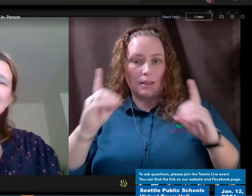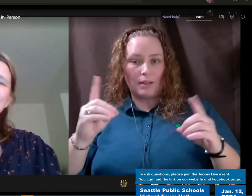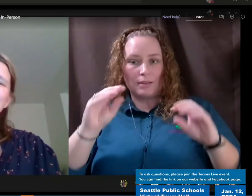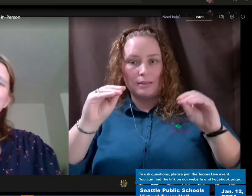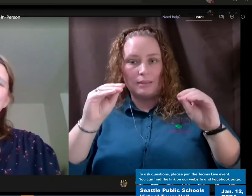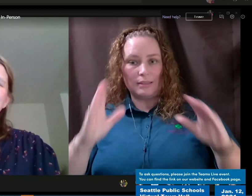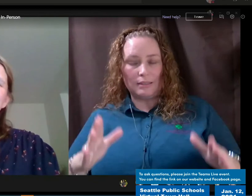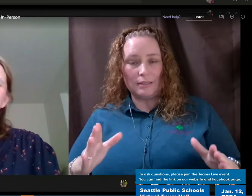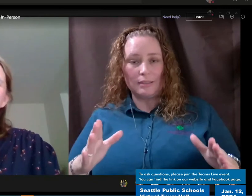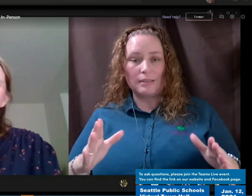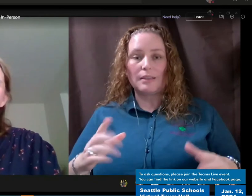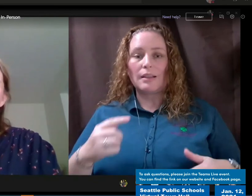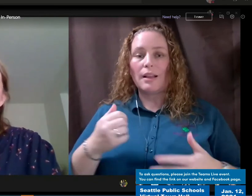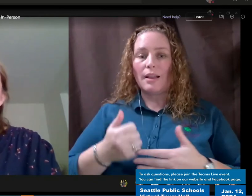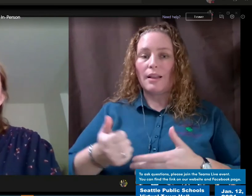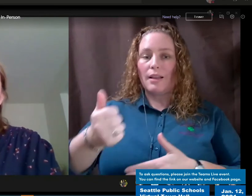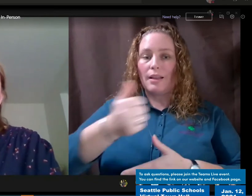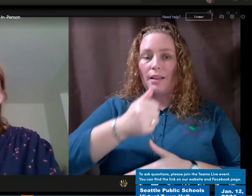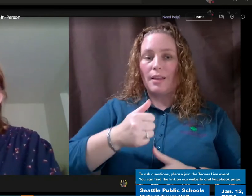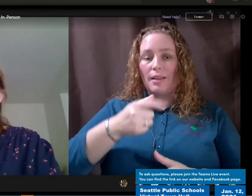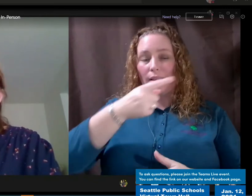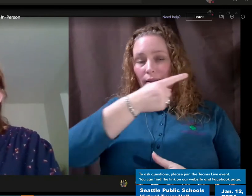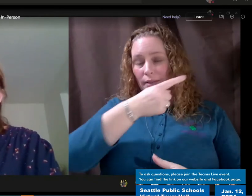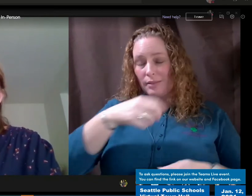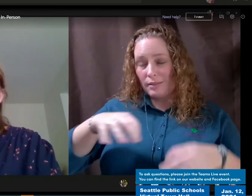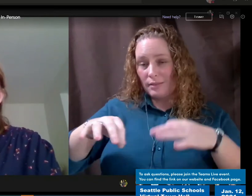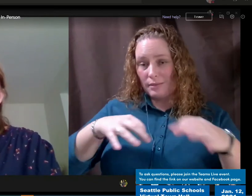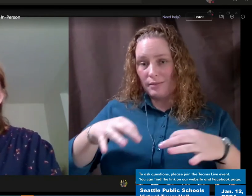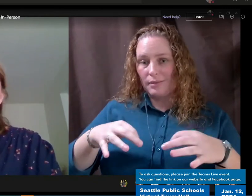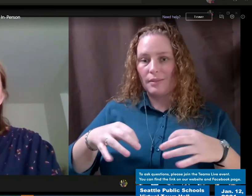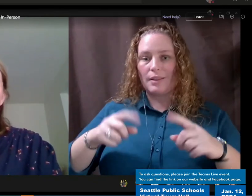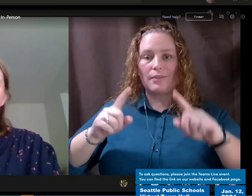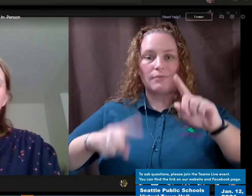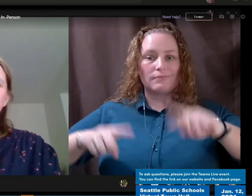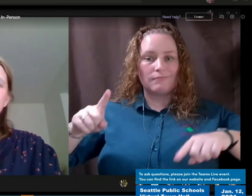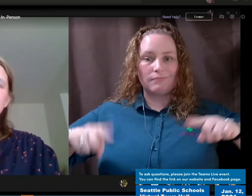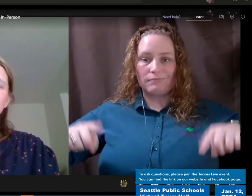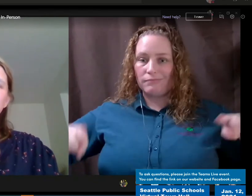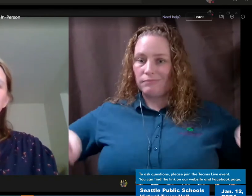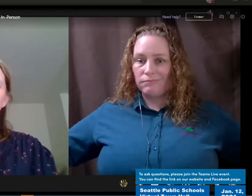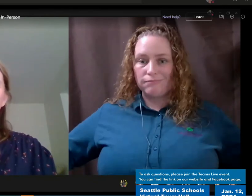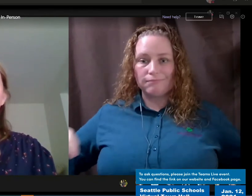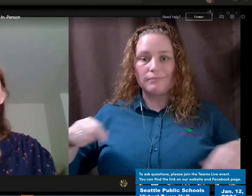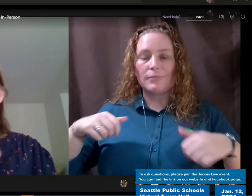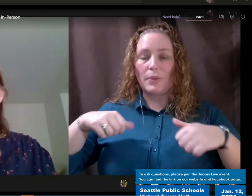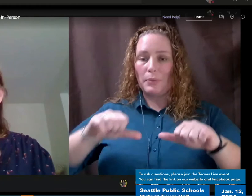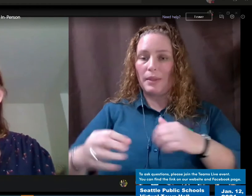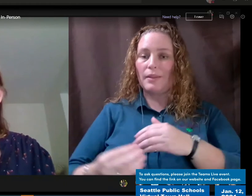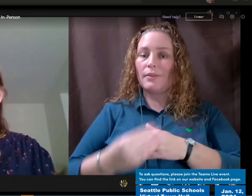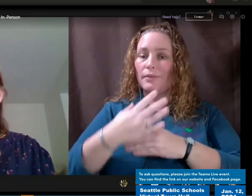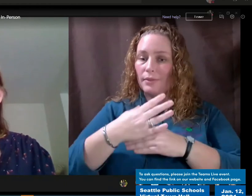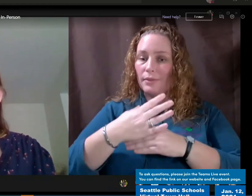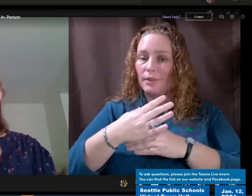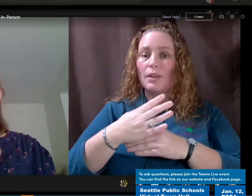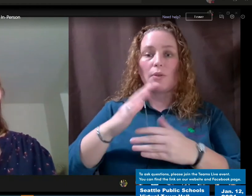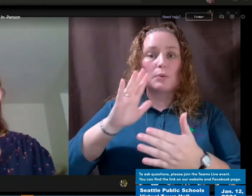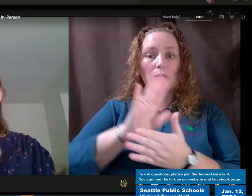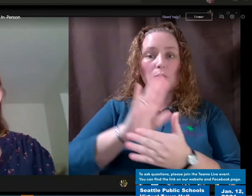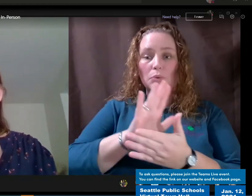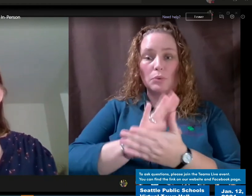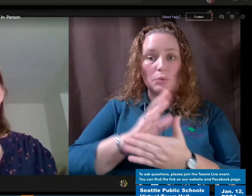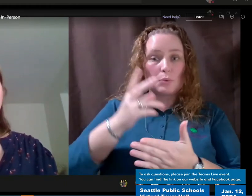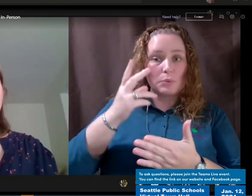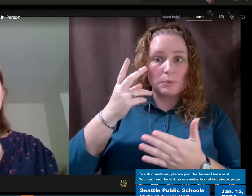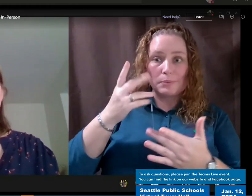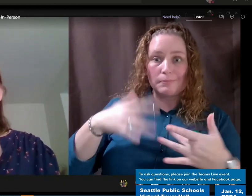as Superintendent Juno explained, there are multiple variables still at play in determining the details of what school will look like for our students. What we can